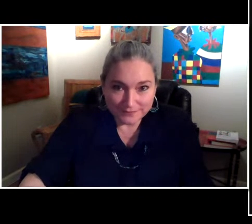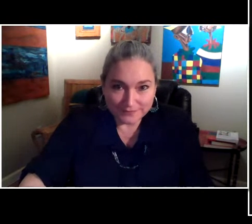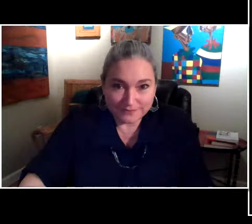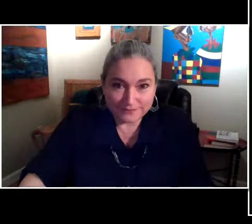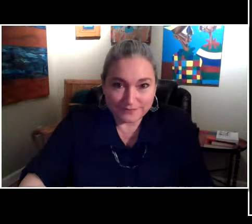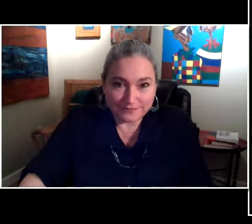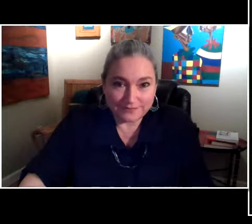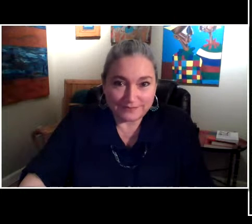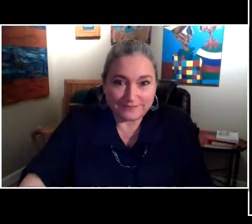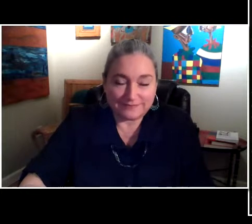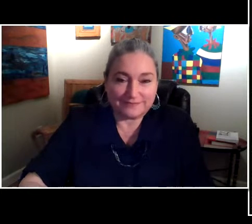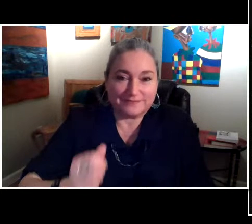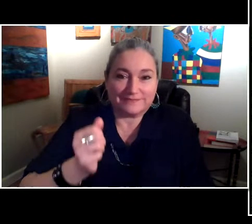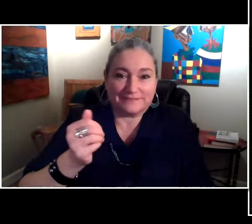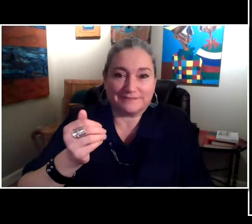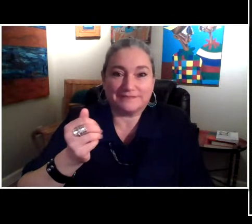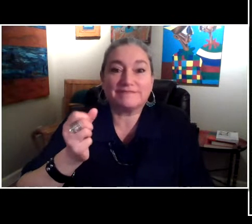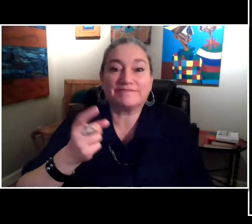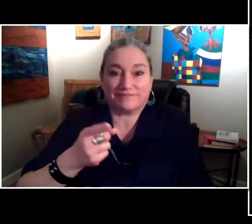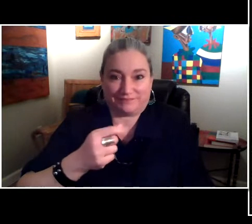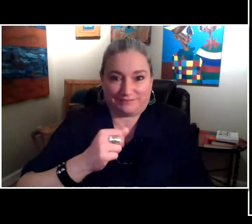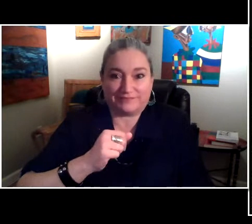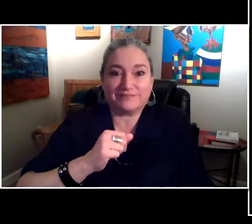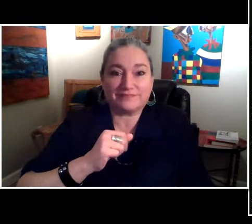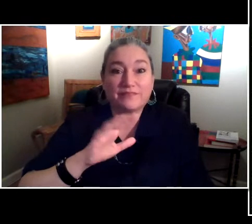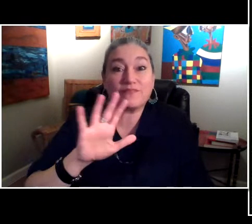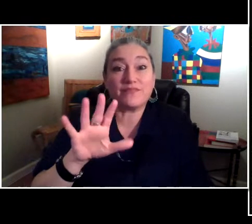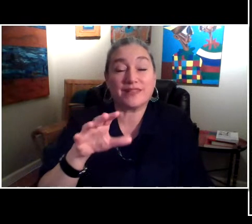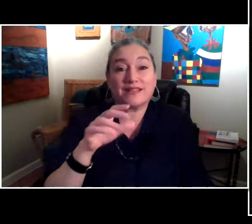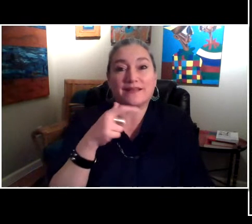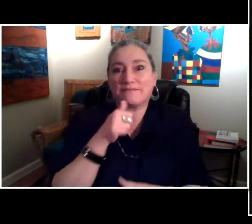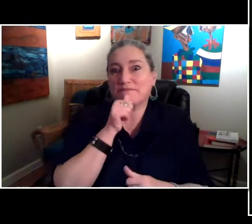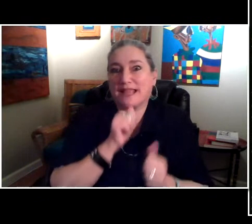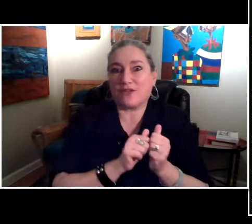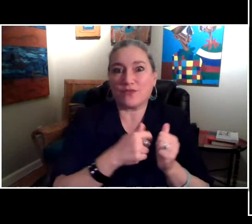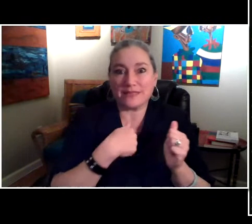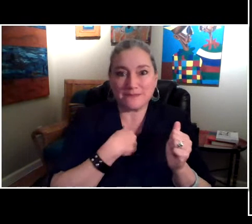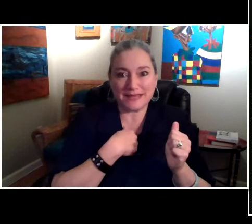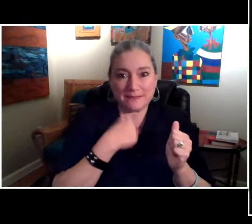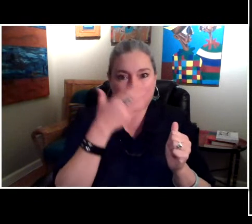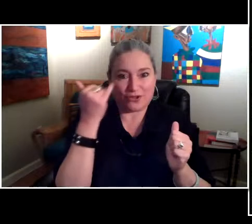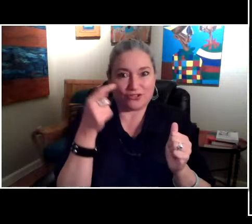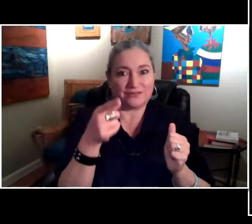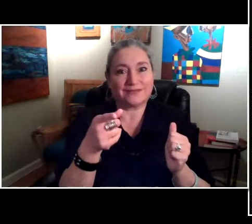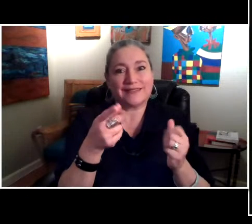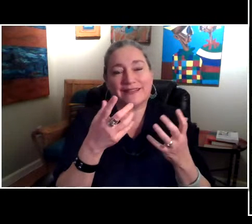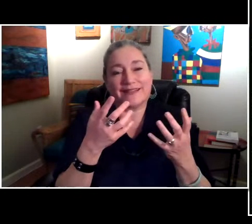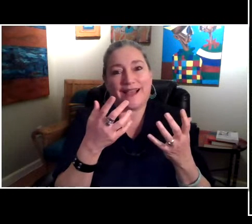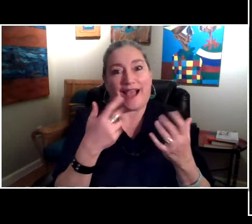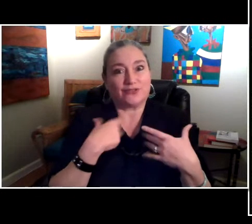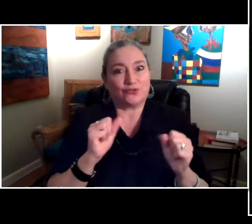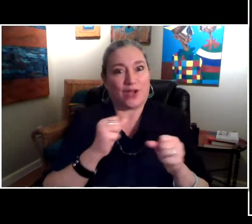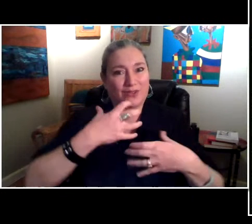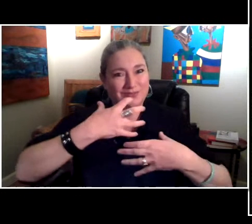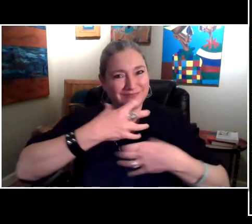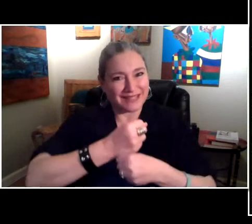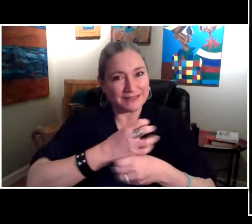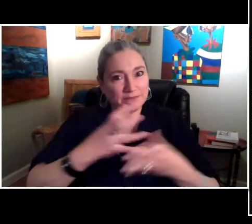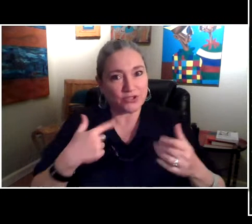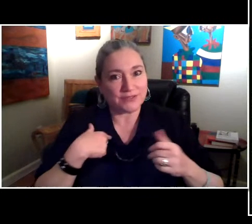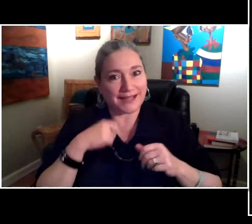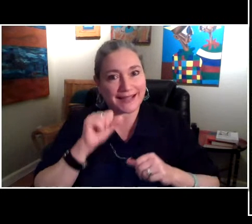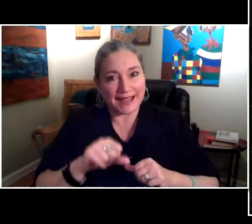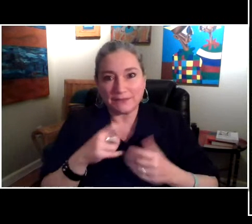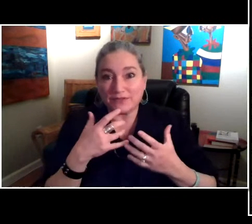learned through art was one of the most powerful parts of this for me. Next slide. Bear with me a